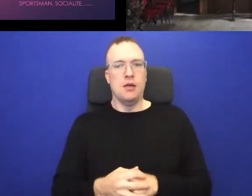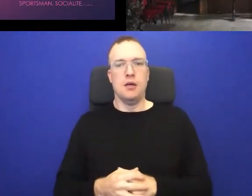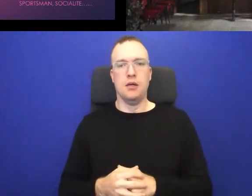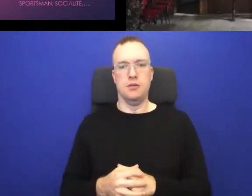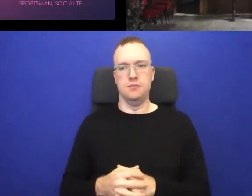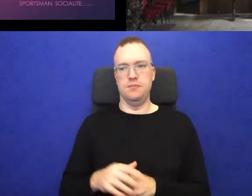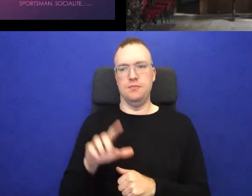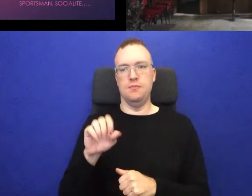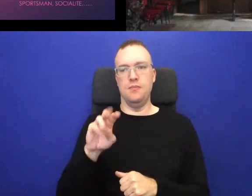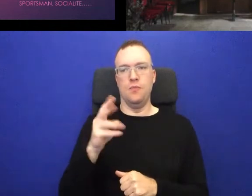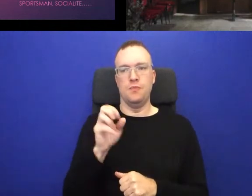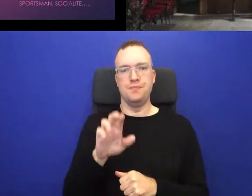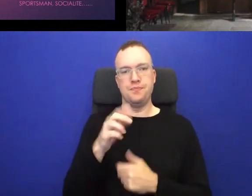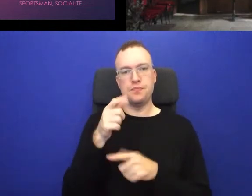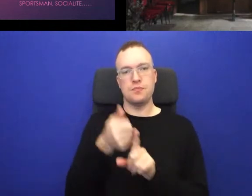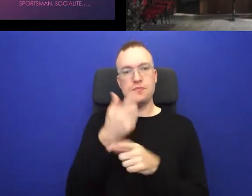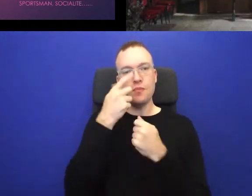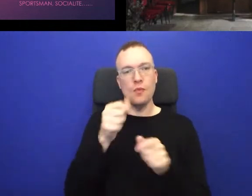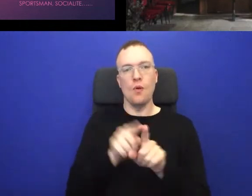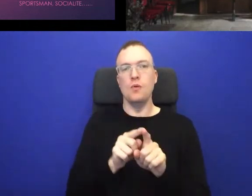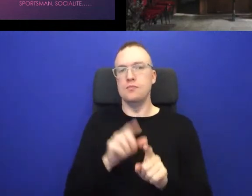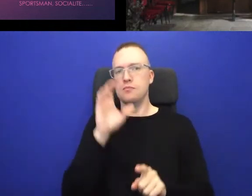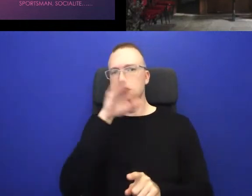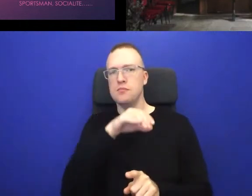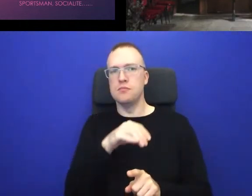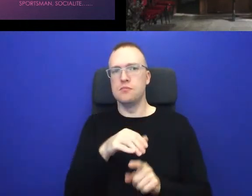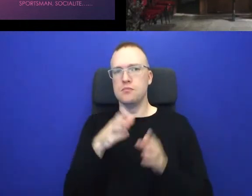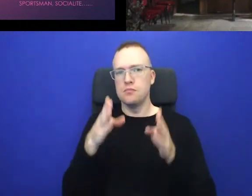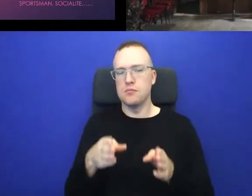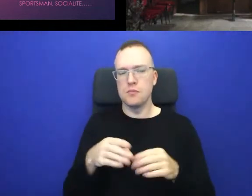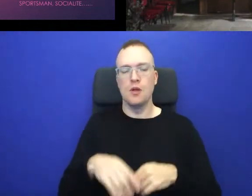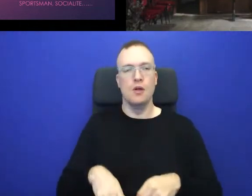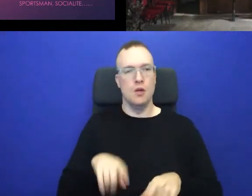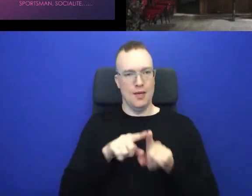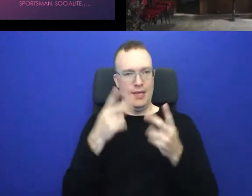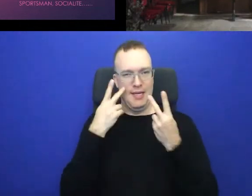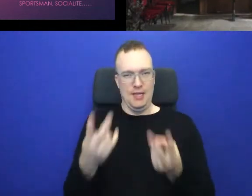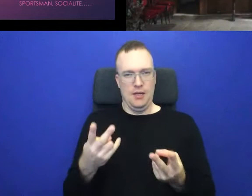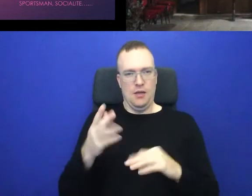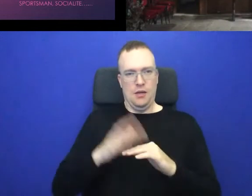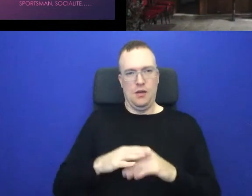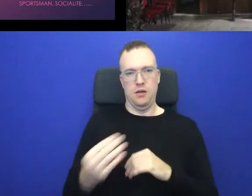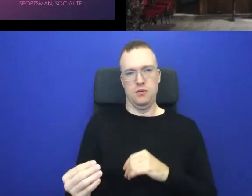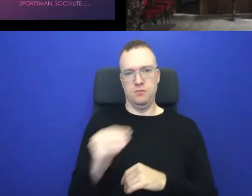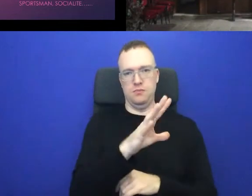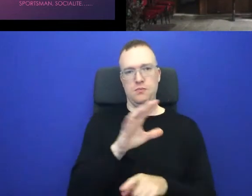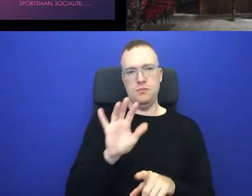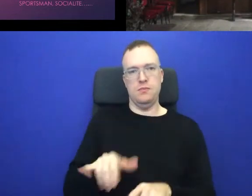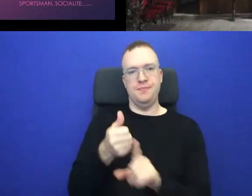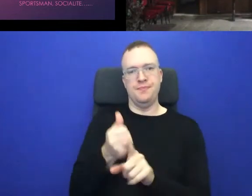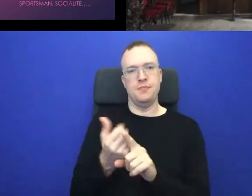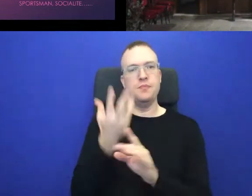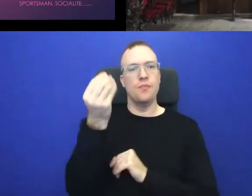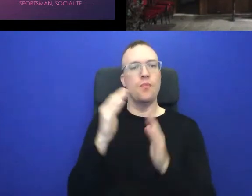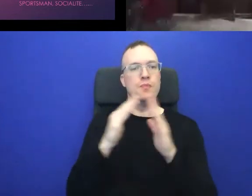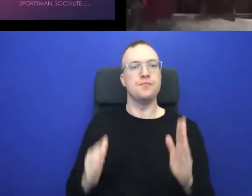Lowther's an interesting and I think slightly mysterious figure. As you can see on the slide, that's him outside the House of Parliament. So he's